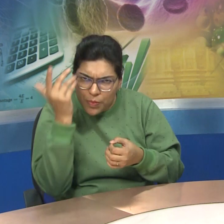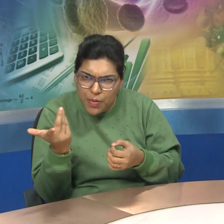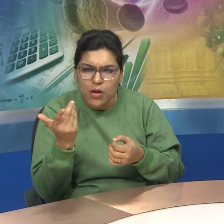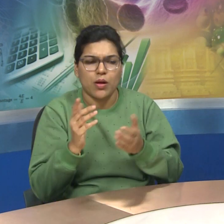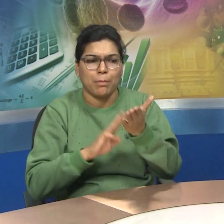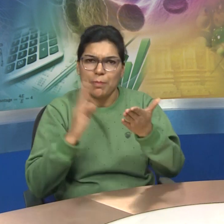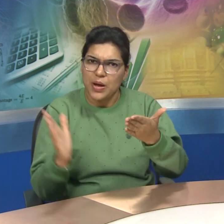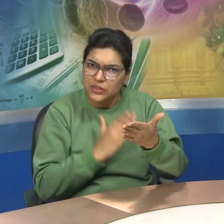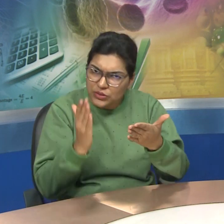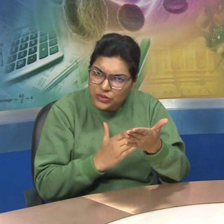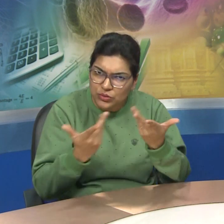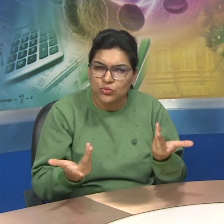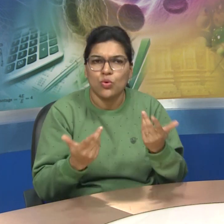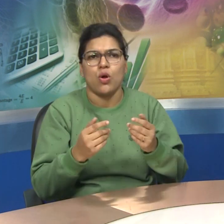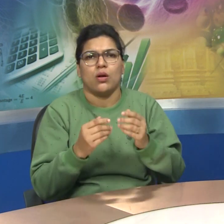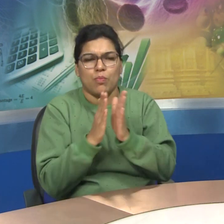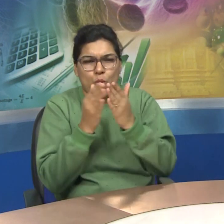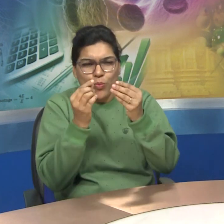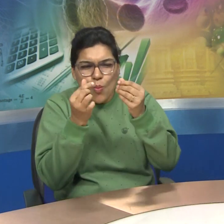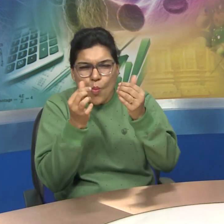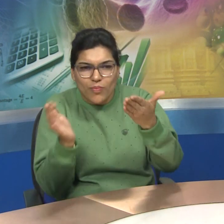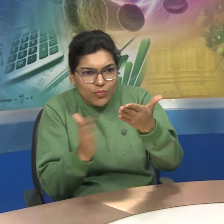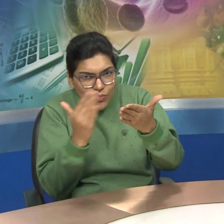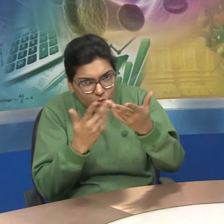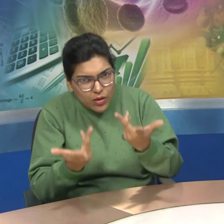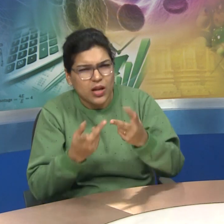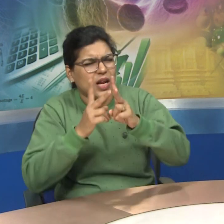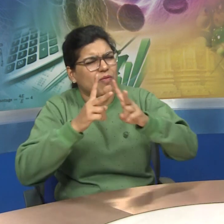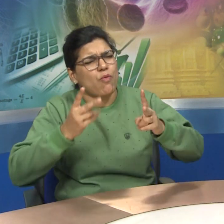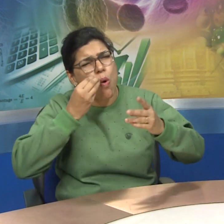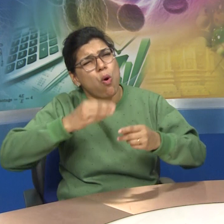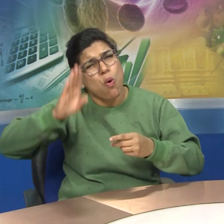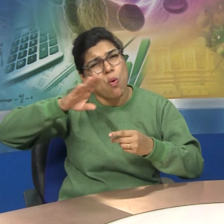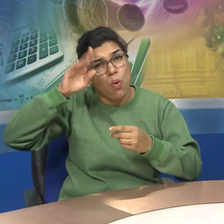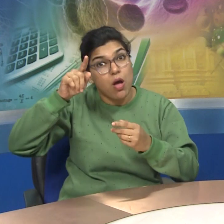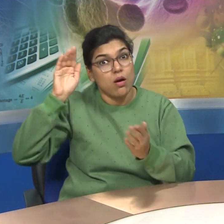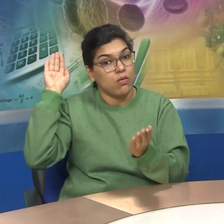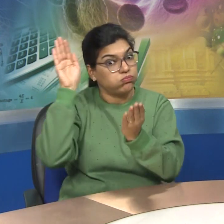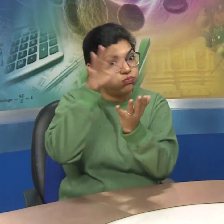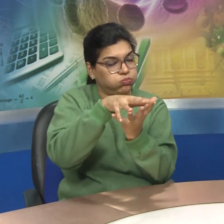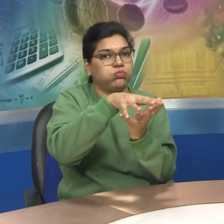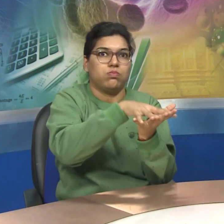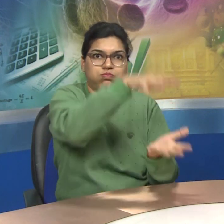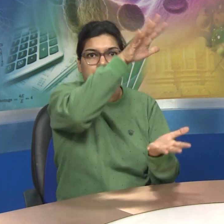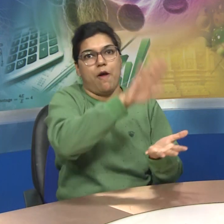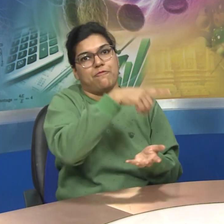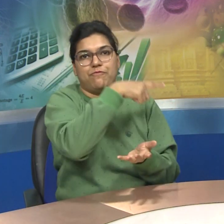So all that is kept as a record. Point 4,